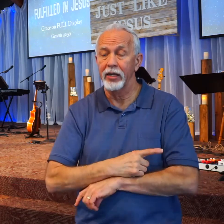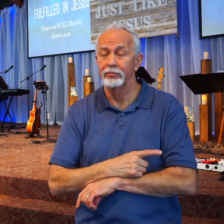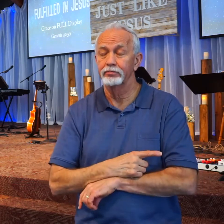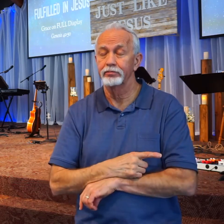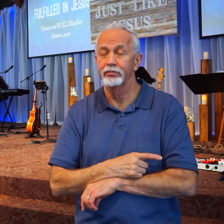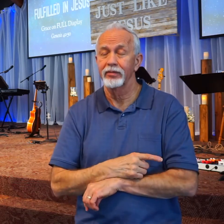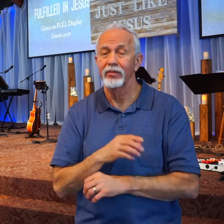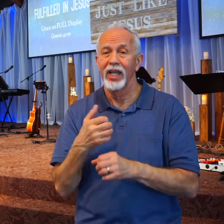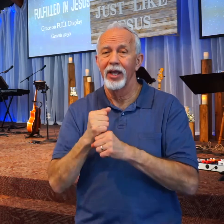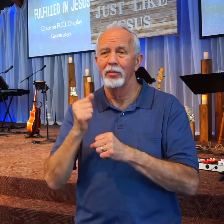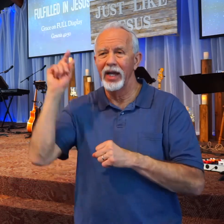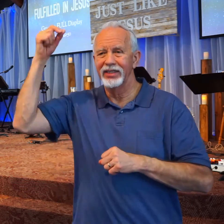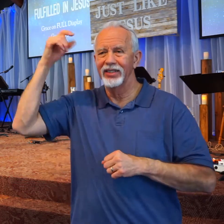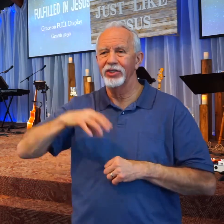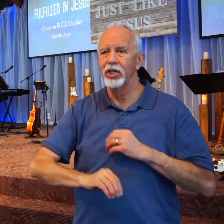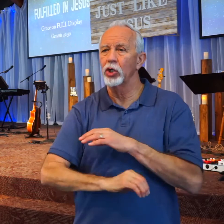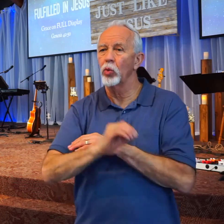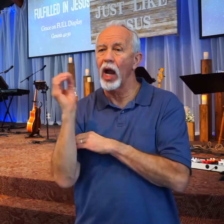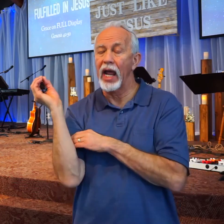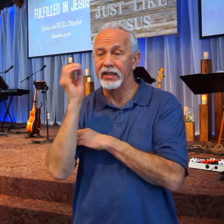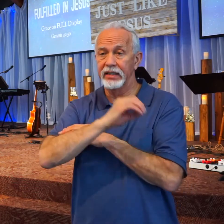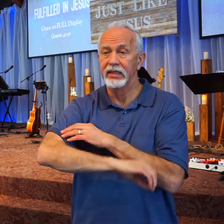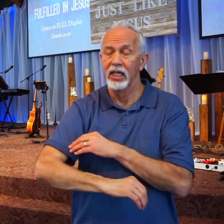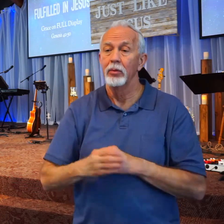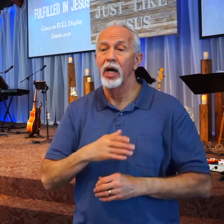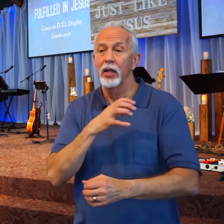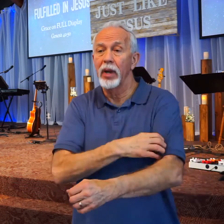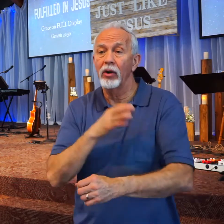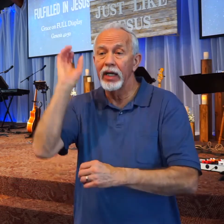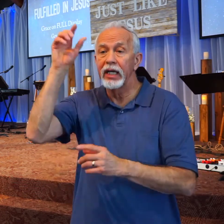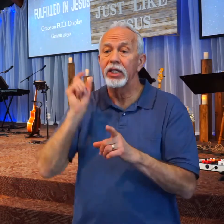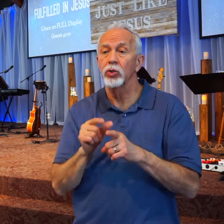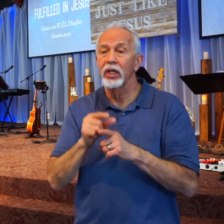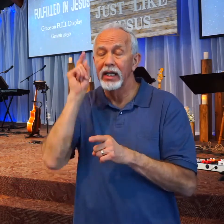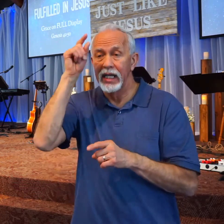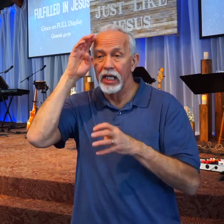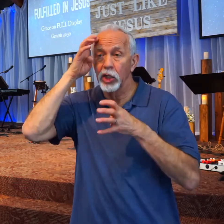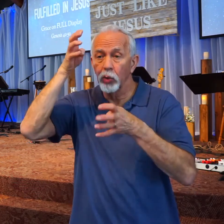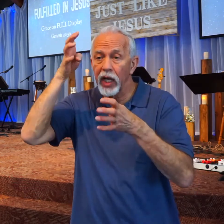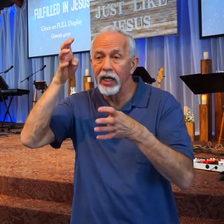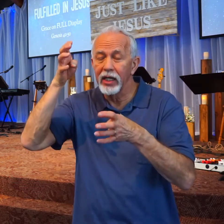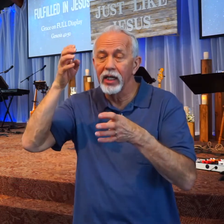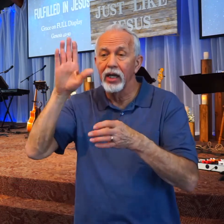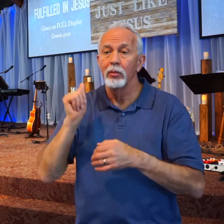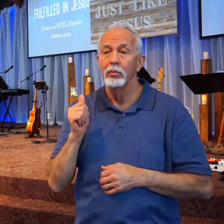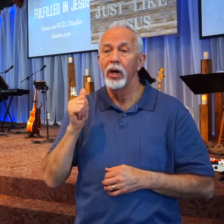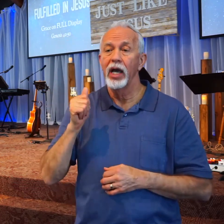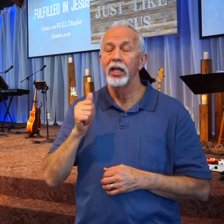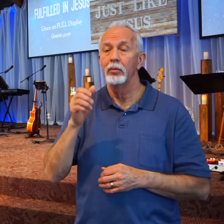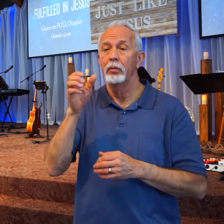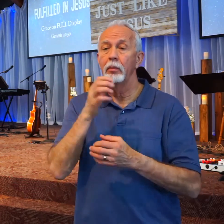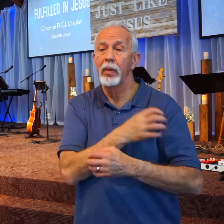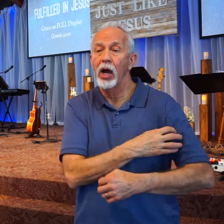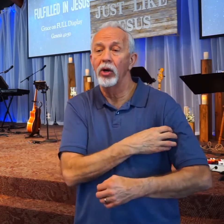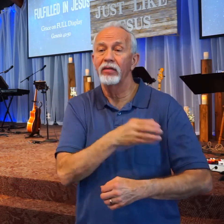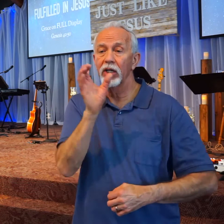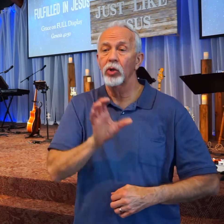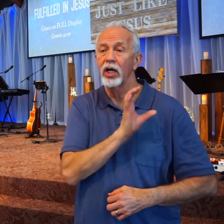He makes the sun to rise and set. And by the power of his word, he created. And by the power of the cross, he